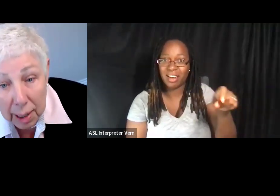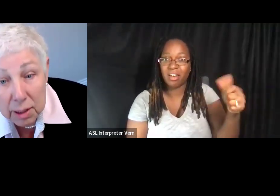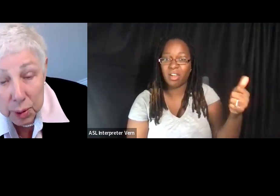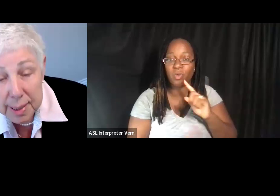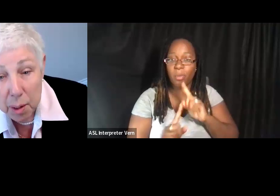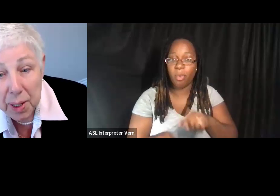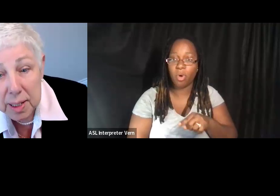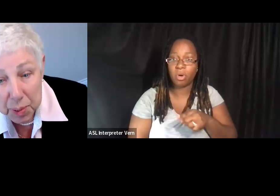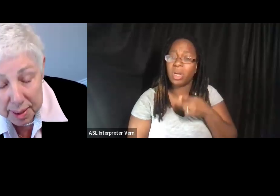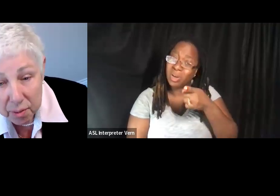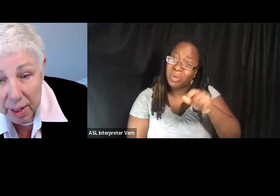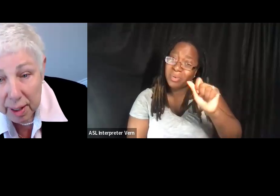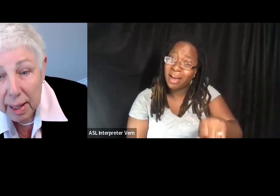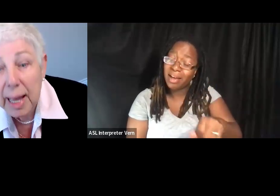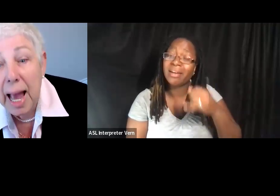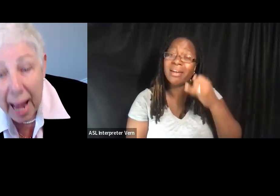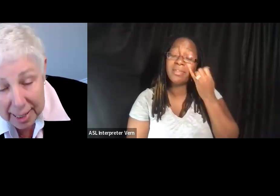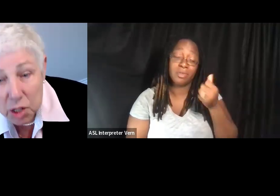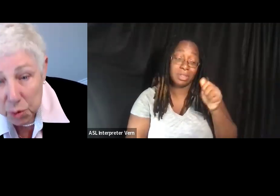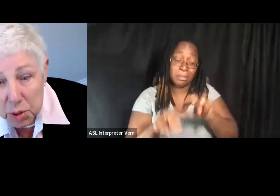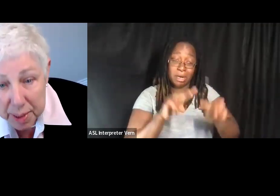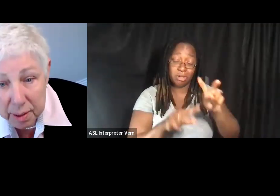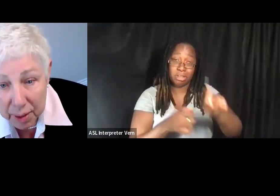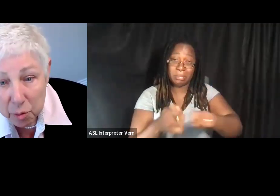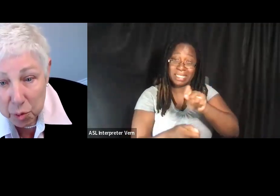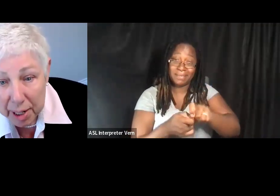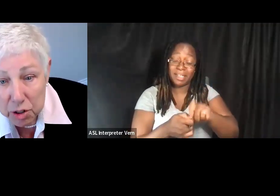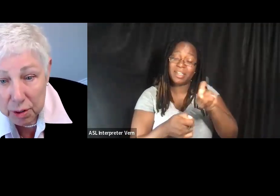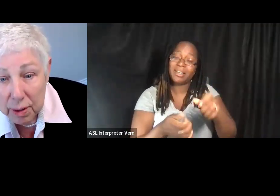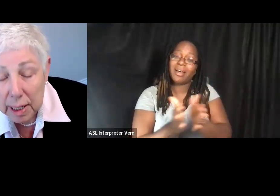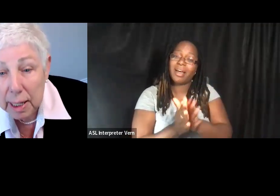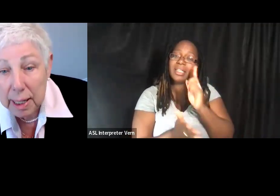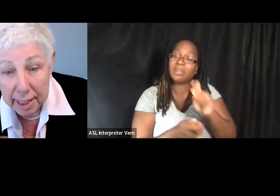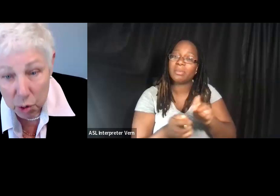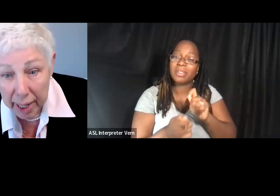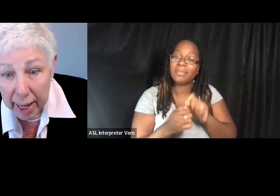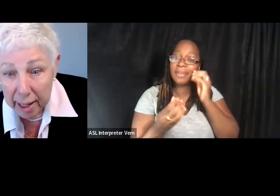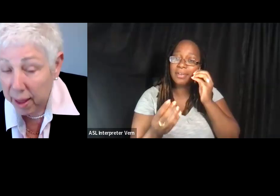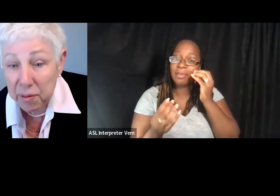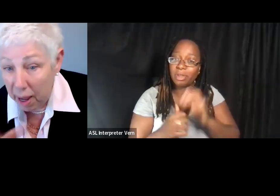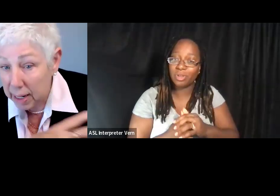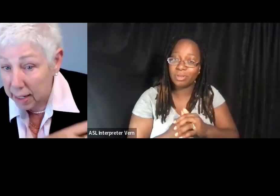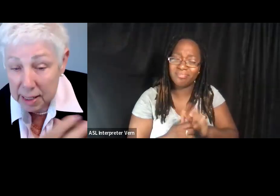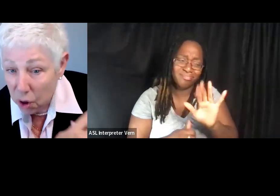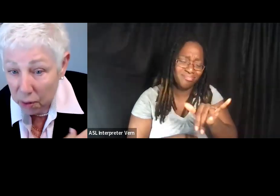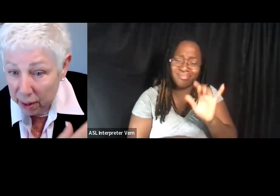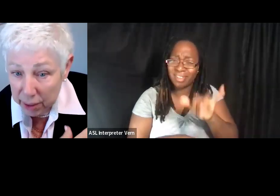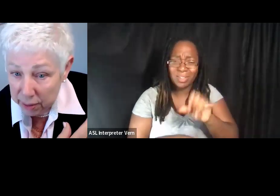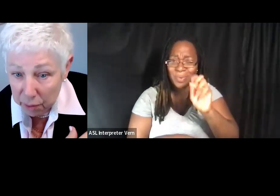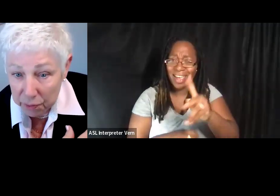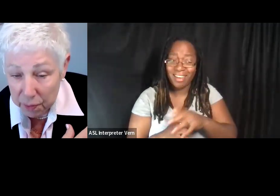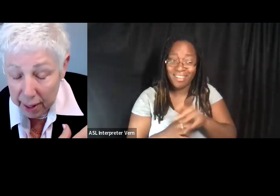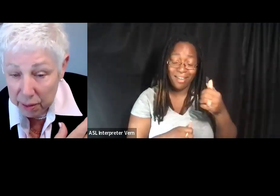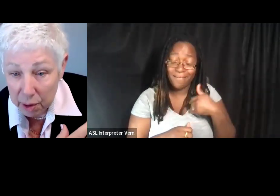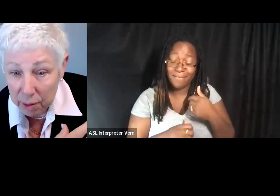you're monitoring something specific, ask for specific information. It's okay. They've got it. It's all there